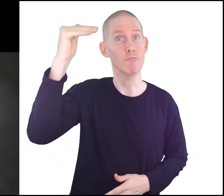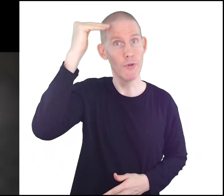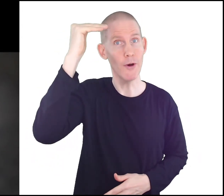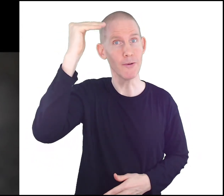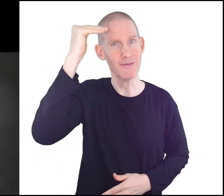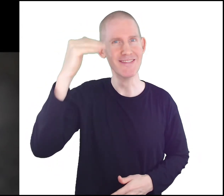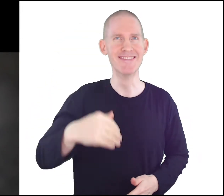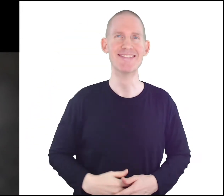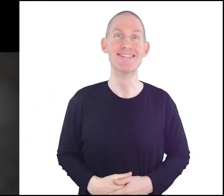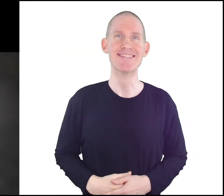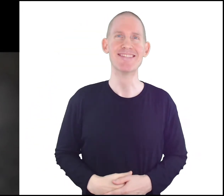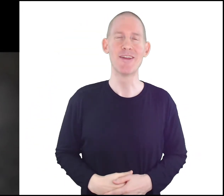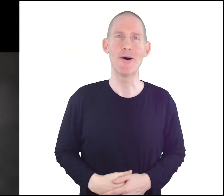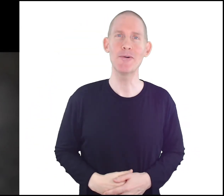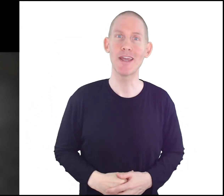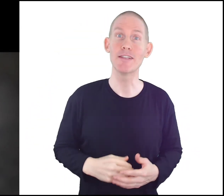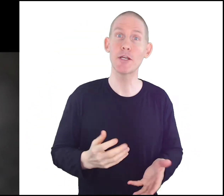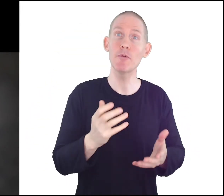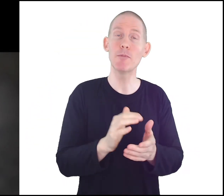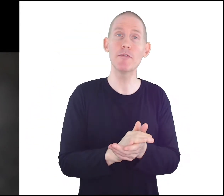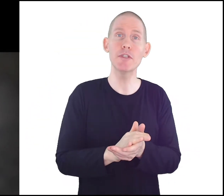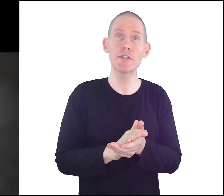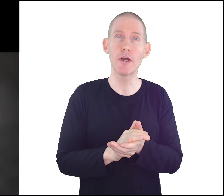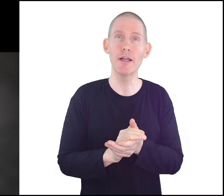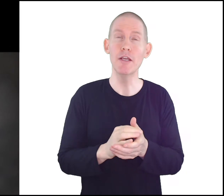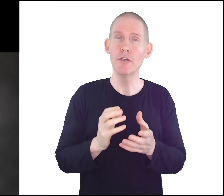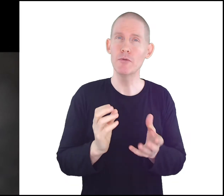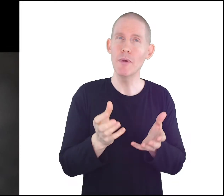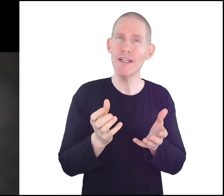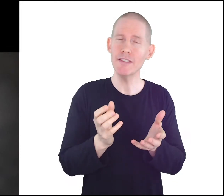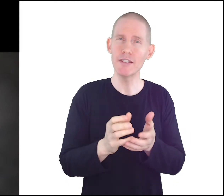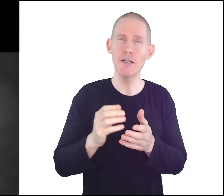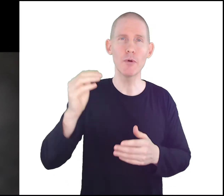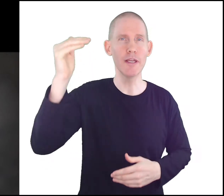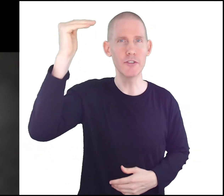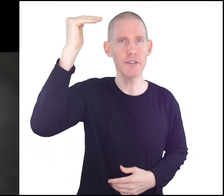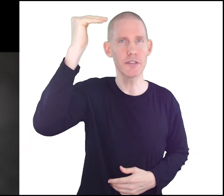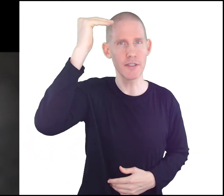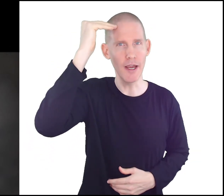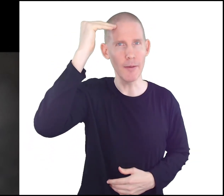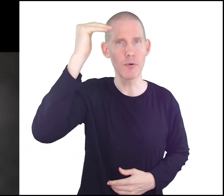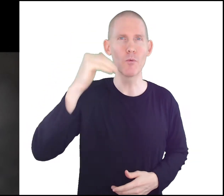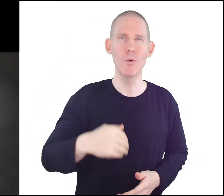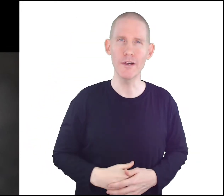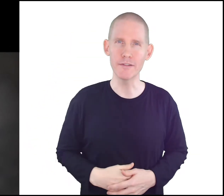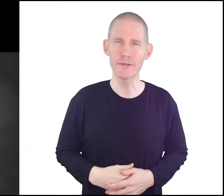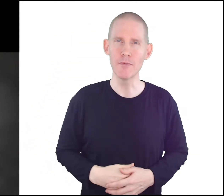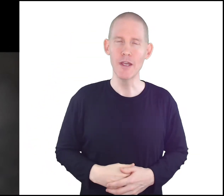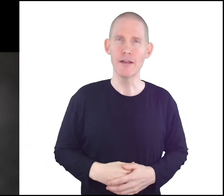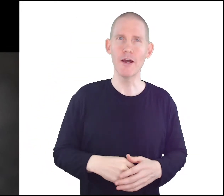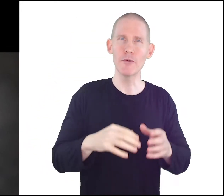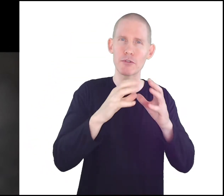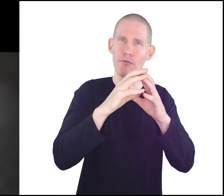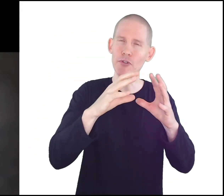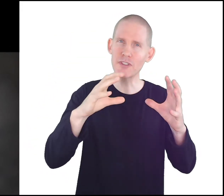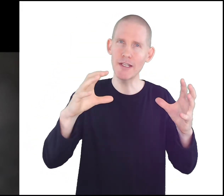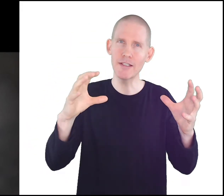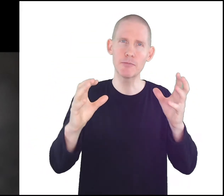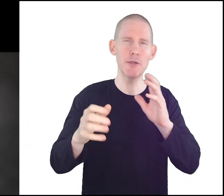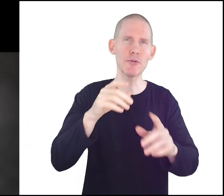No. Okay, something about this sign, you may see it where they just tap once. Now, when there's a full sentence, people are